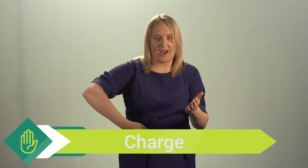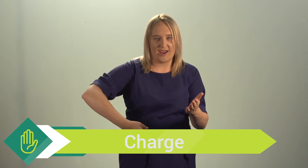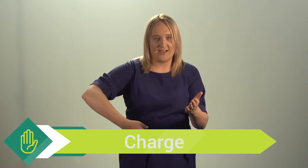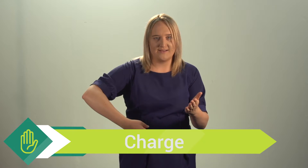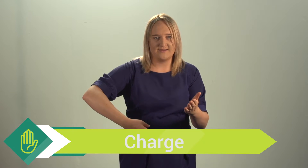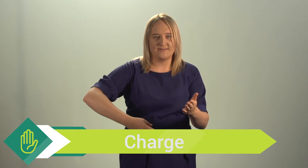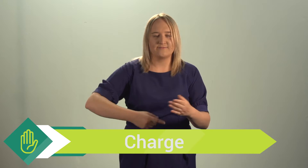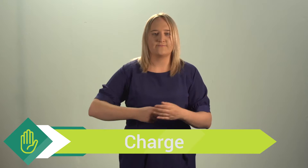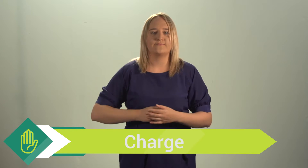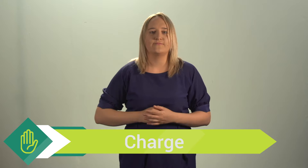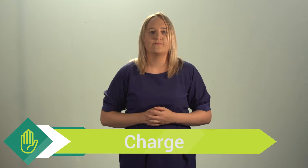charge,